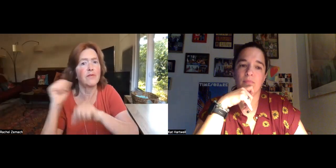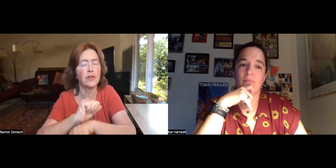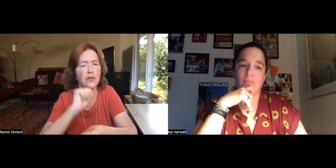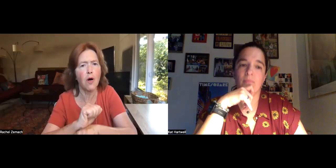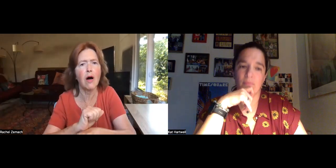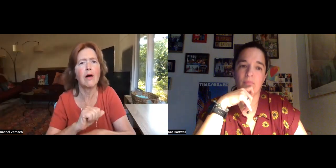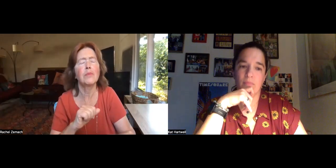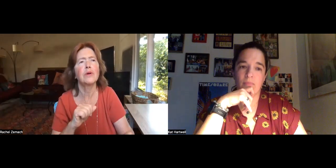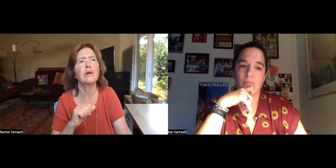the job,